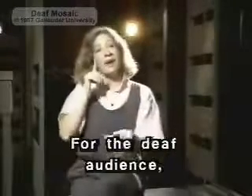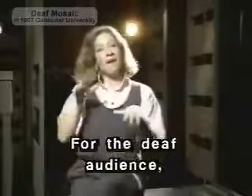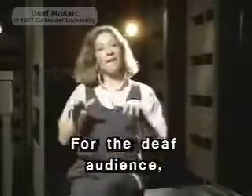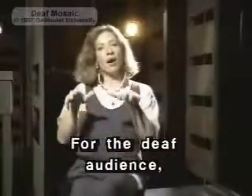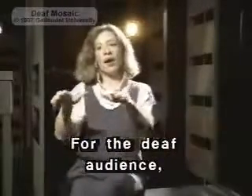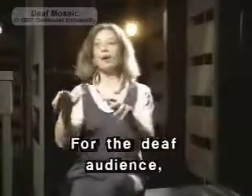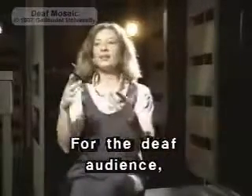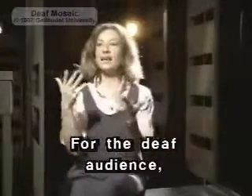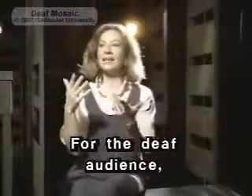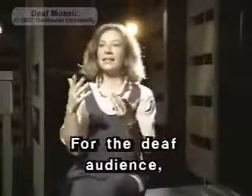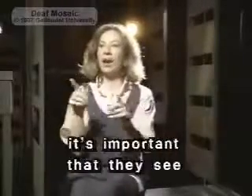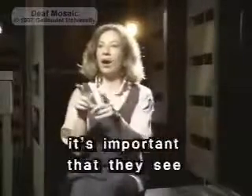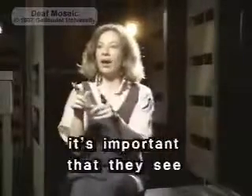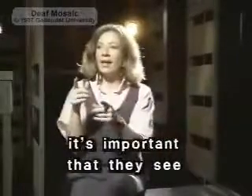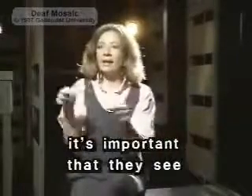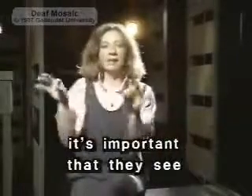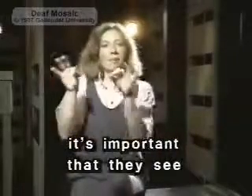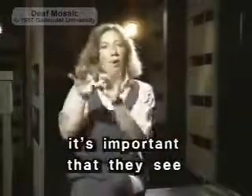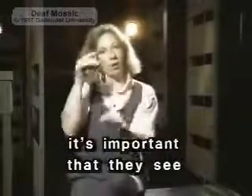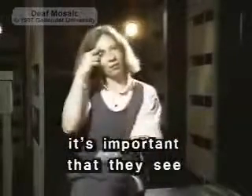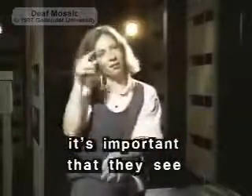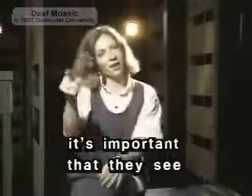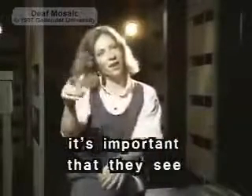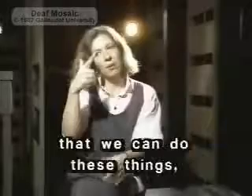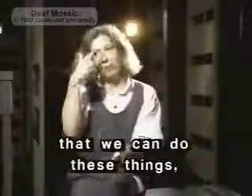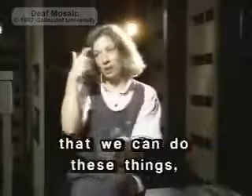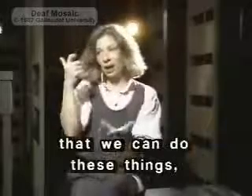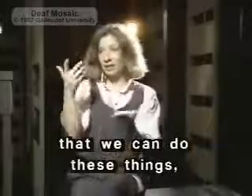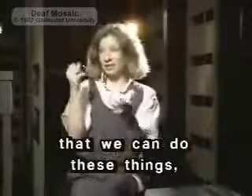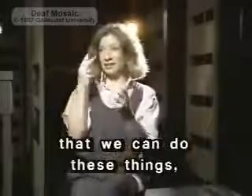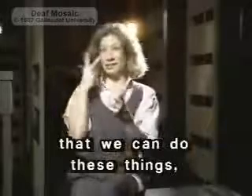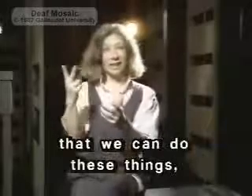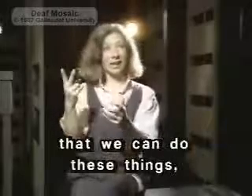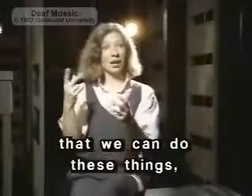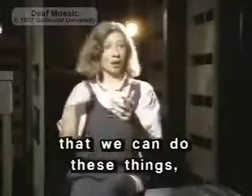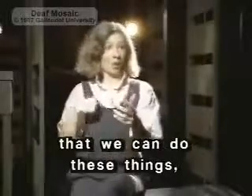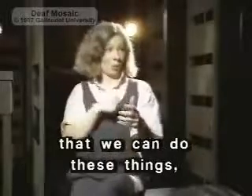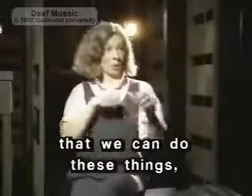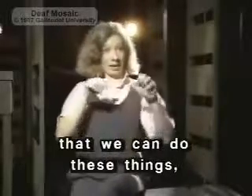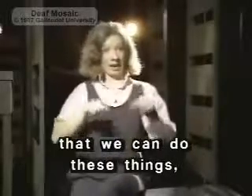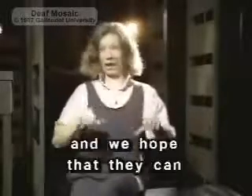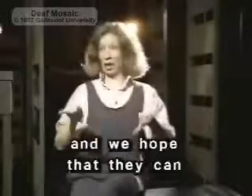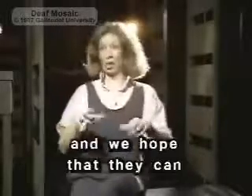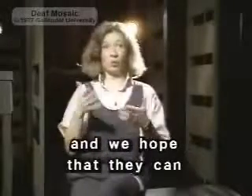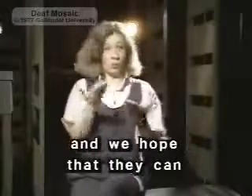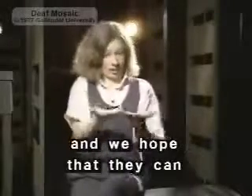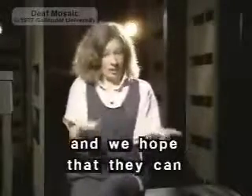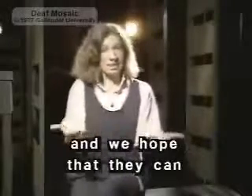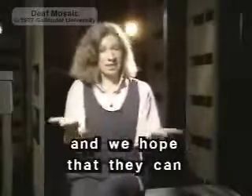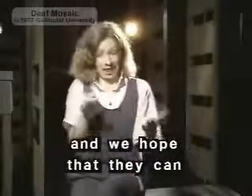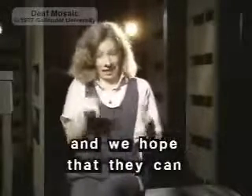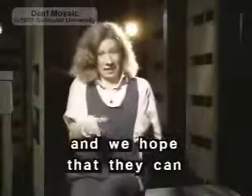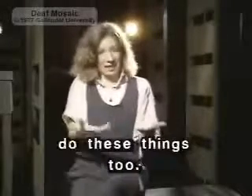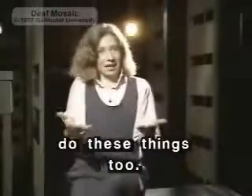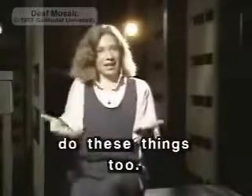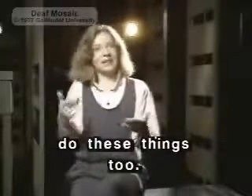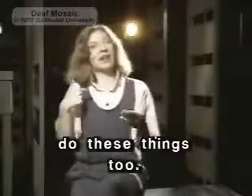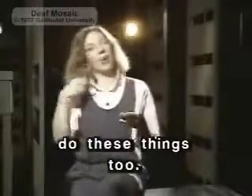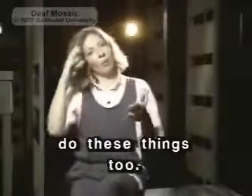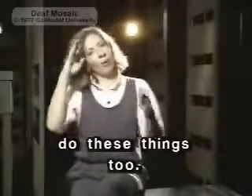audience, it's important that they see that we can do these things and we hope that they can do these things too.